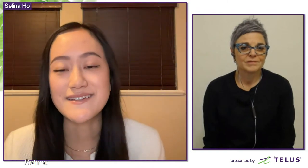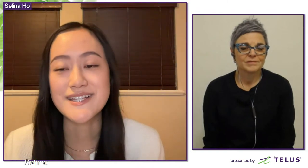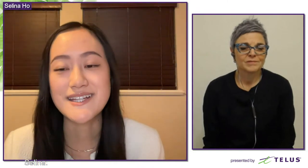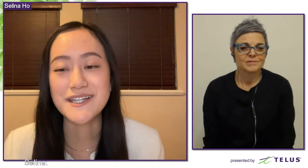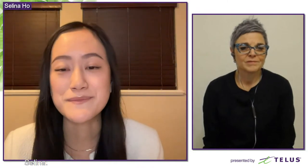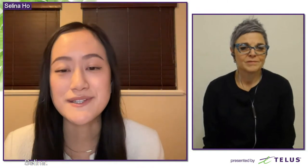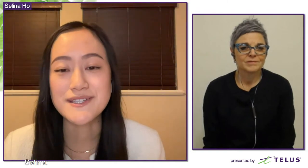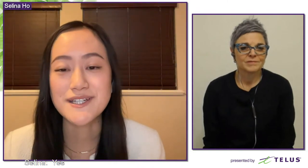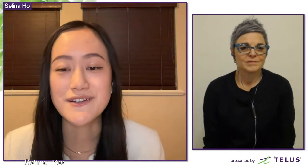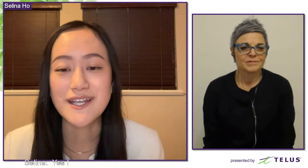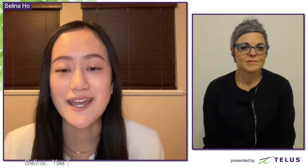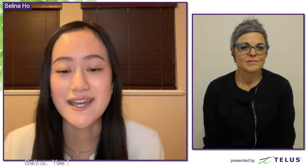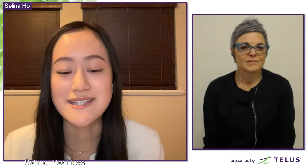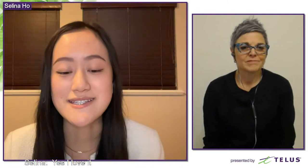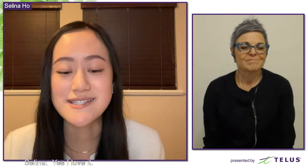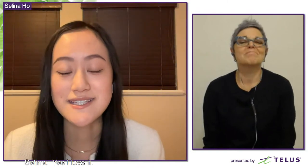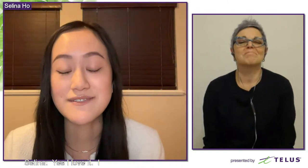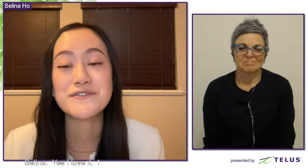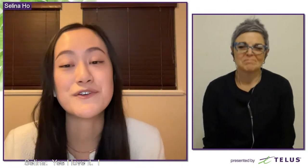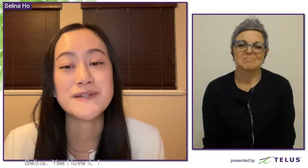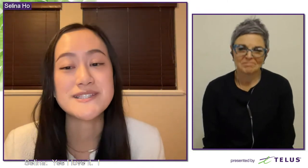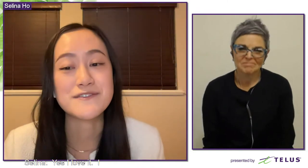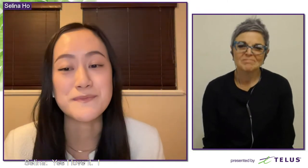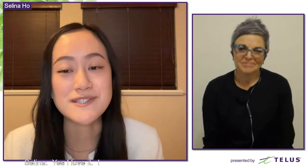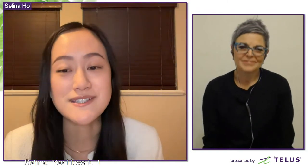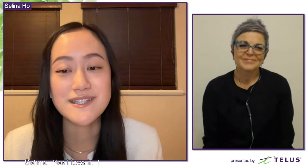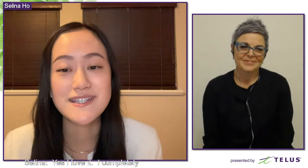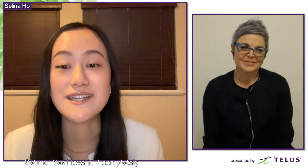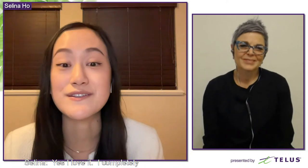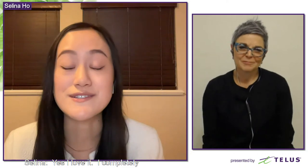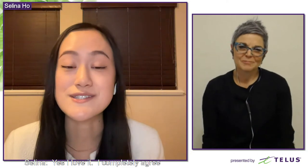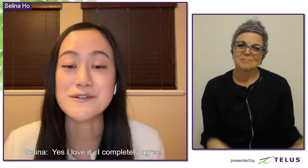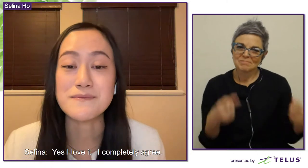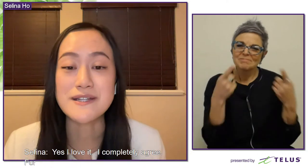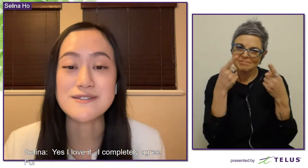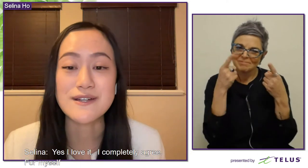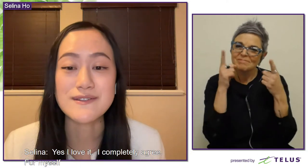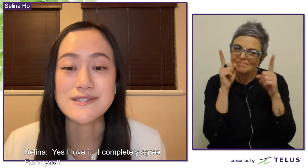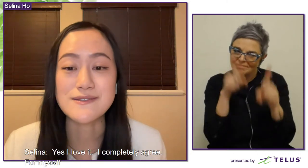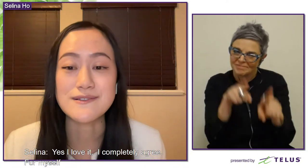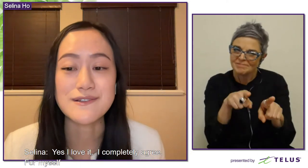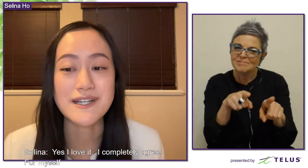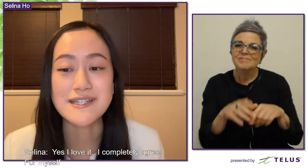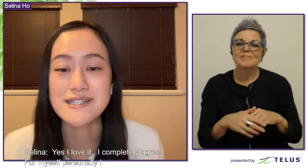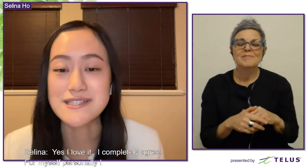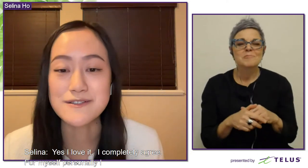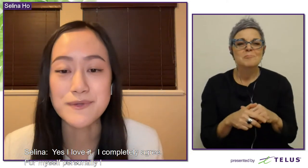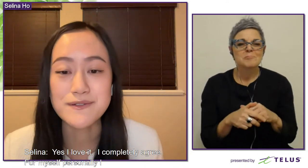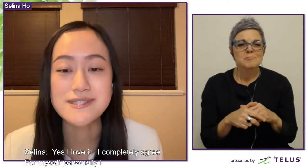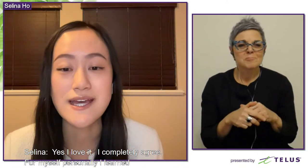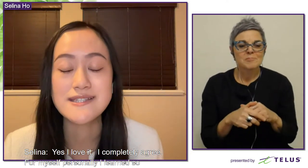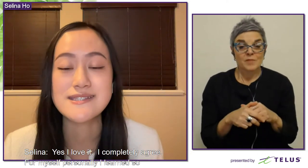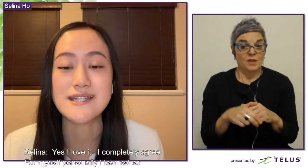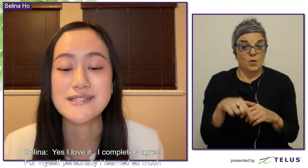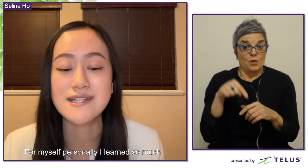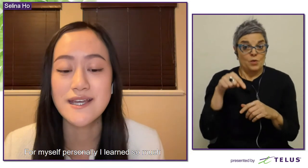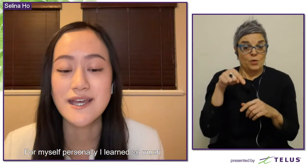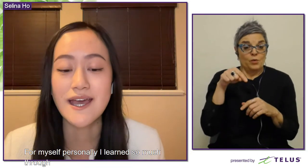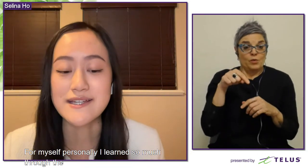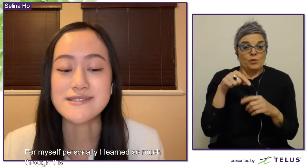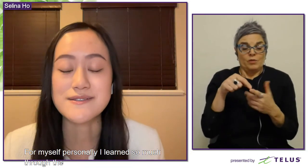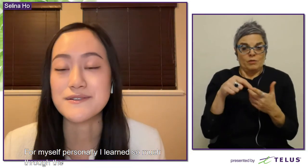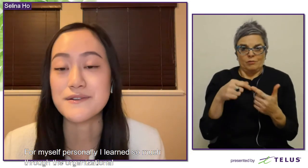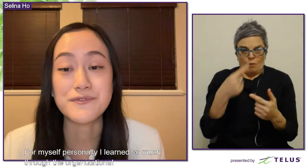Yes, I love it. I completely agree. And even for myself personally, like, learned so much throughout this whole organizational process.